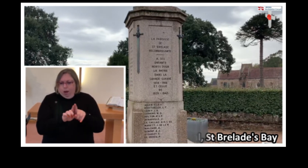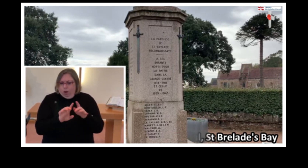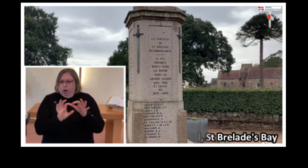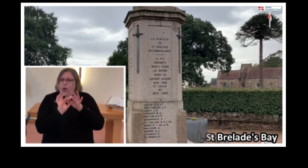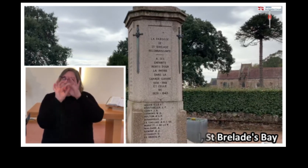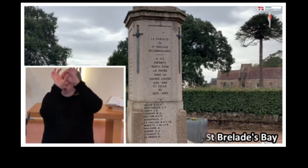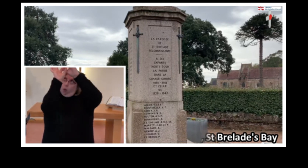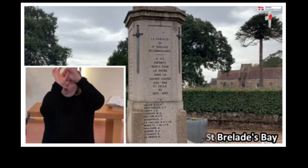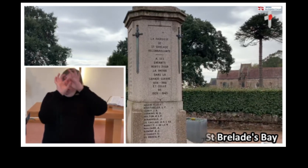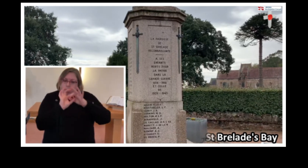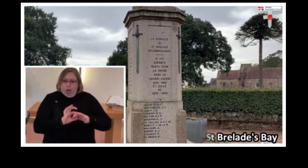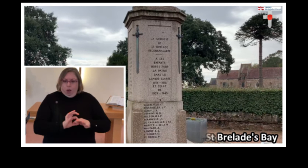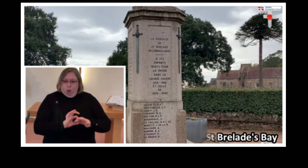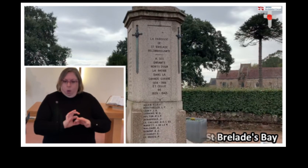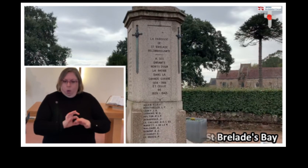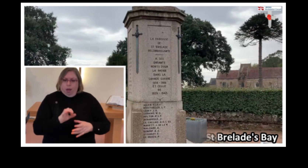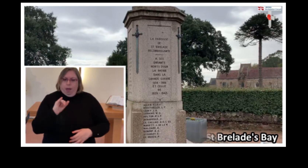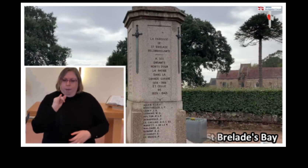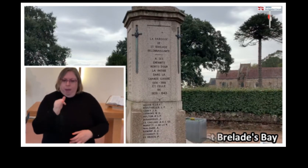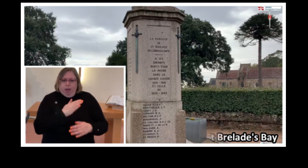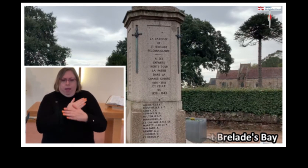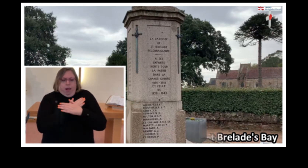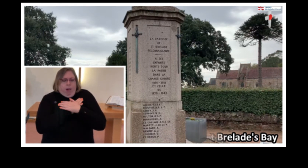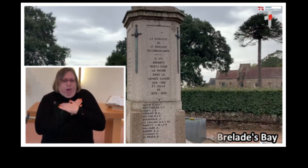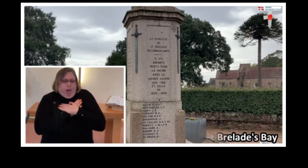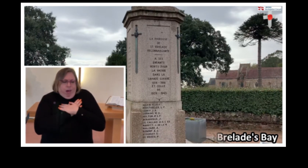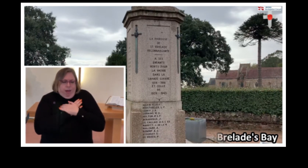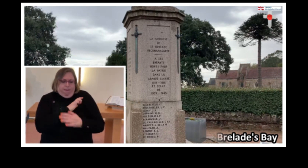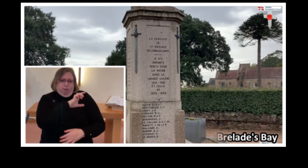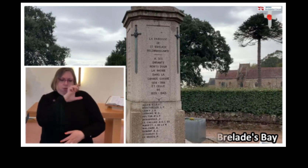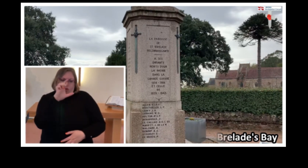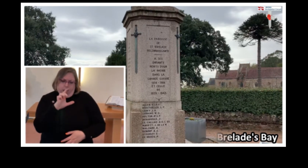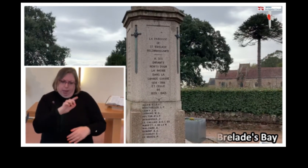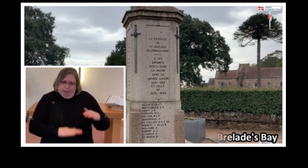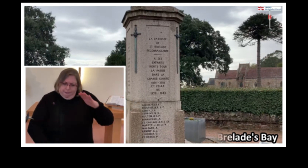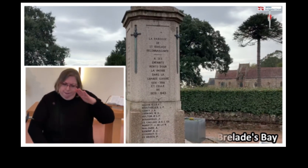May the love of Christ fill us with a desire for peace,